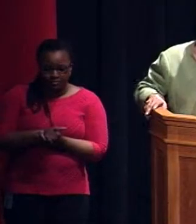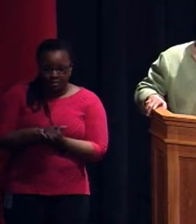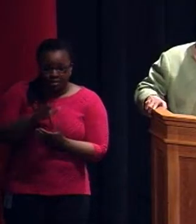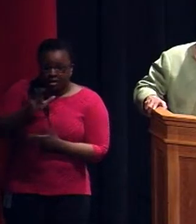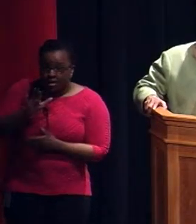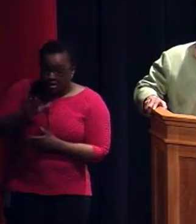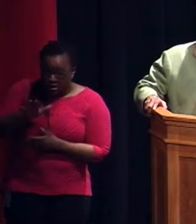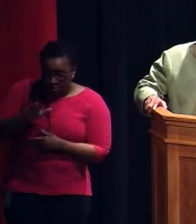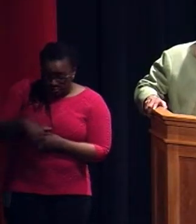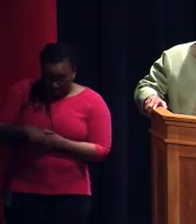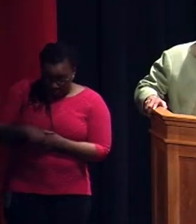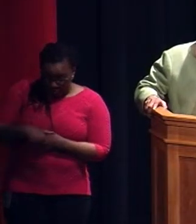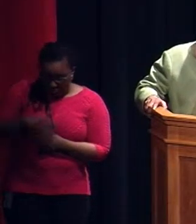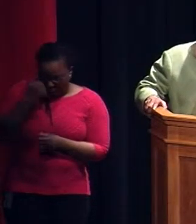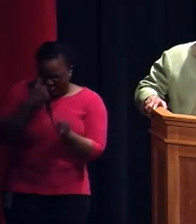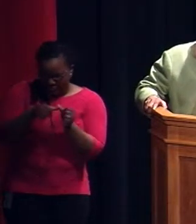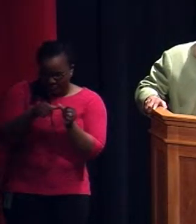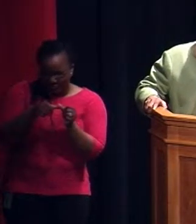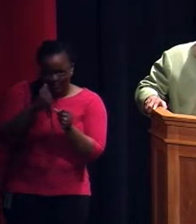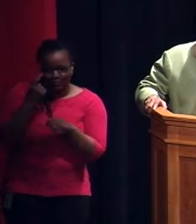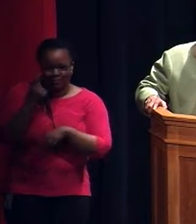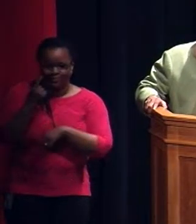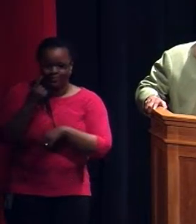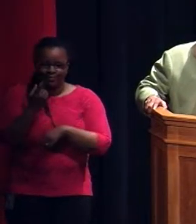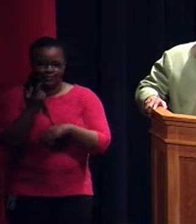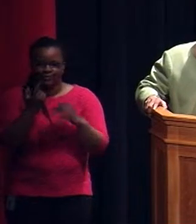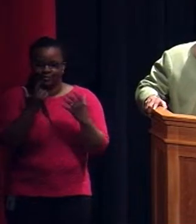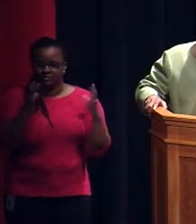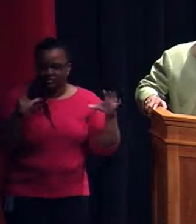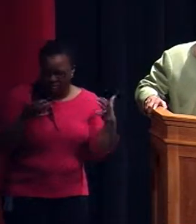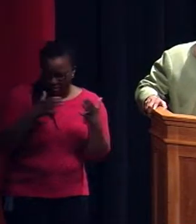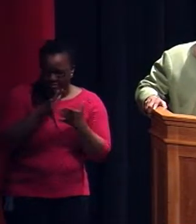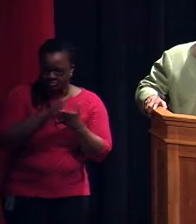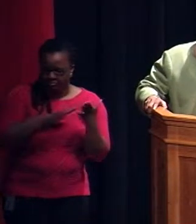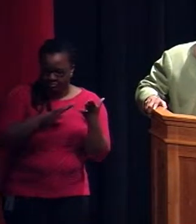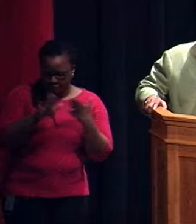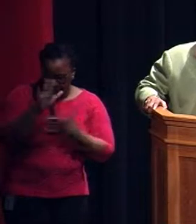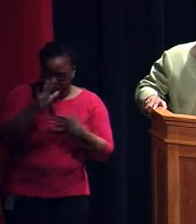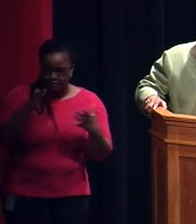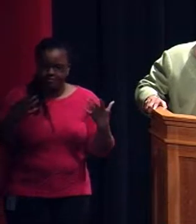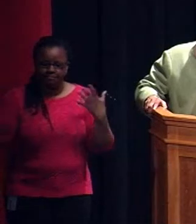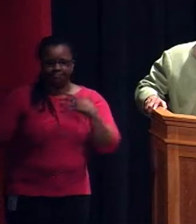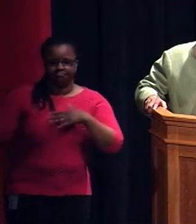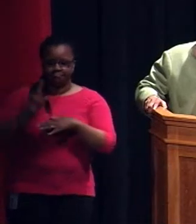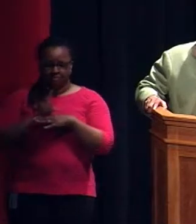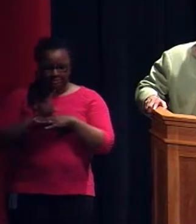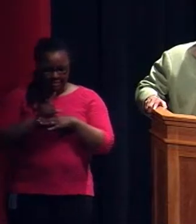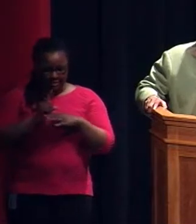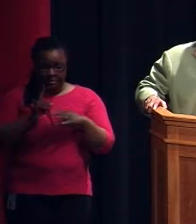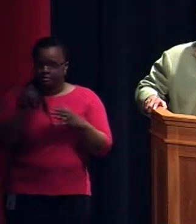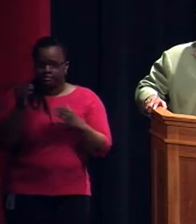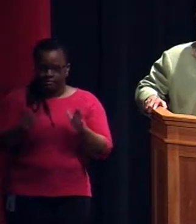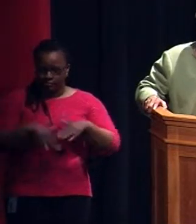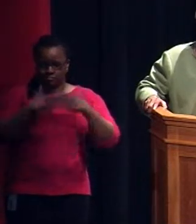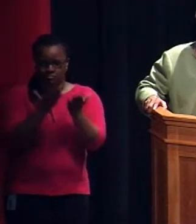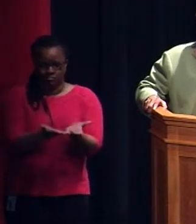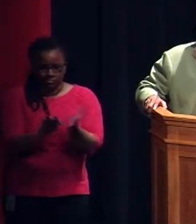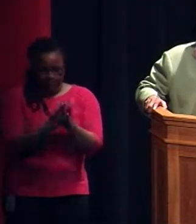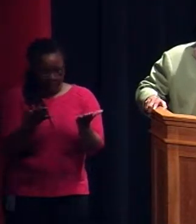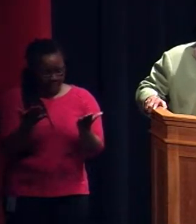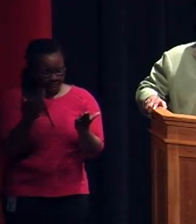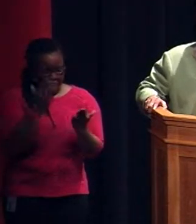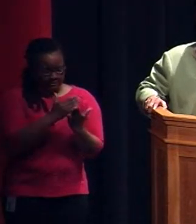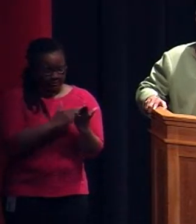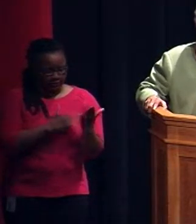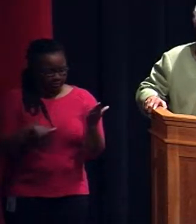school class and somebody pulls out the anatomy course, and I